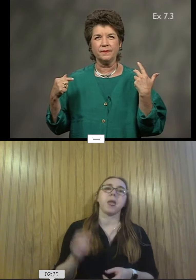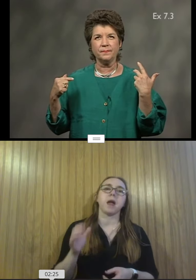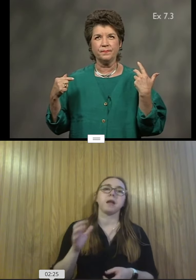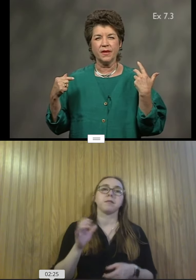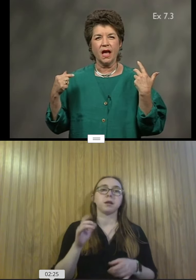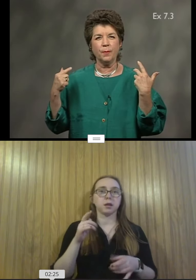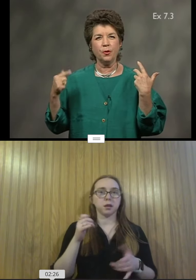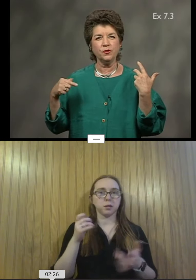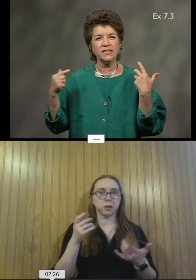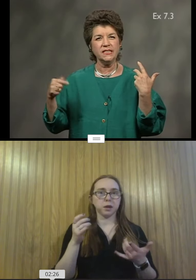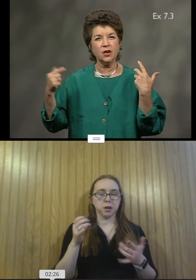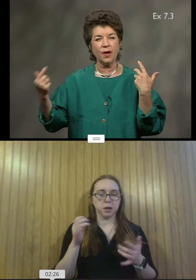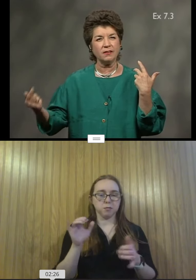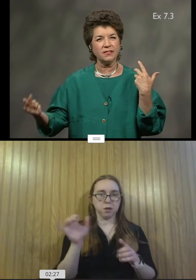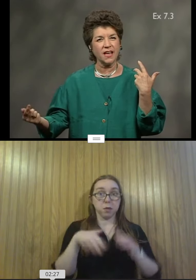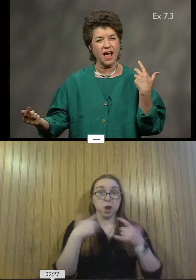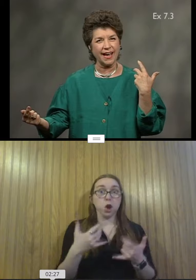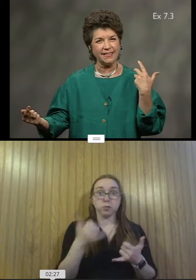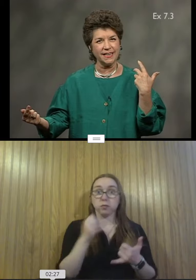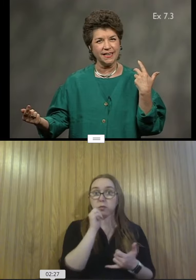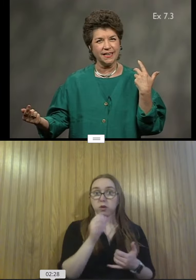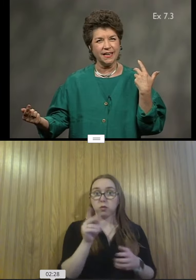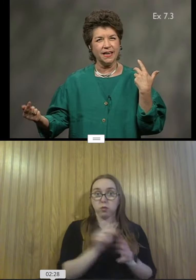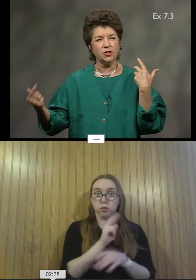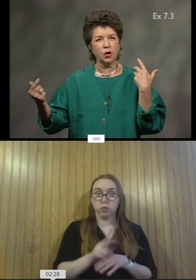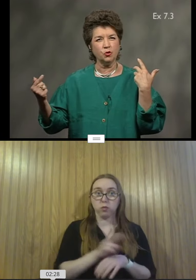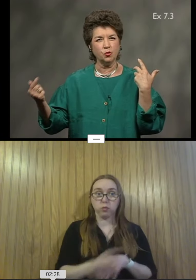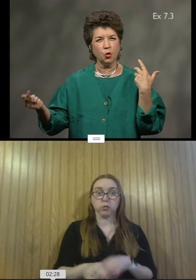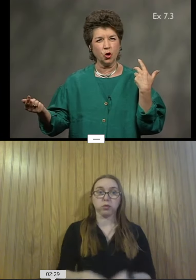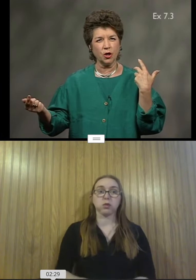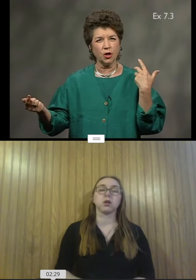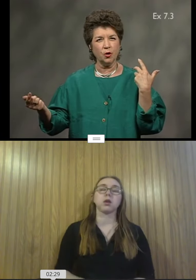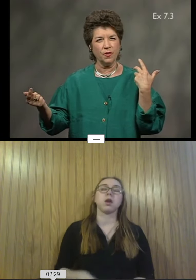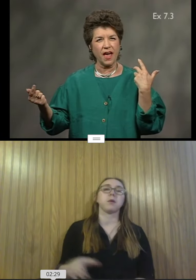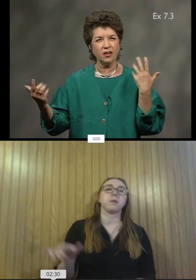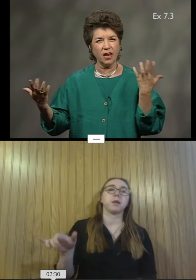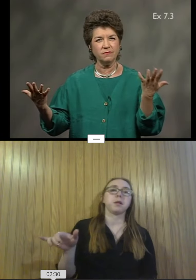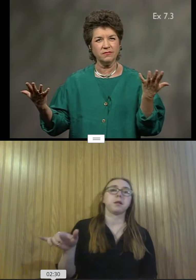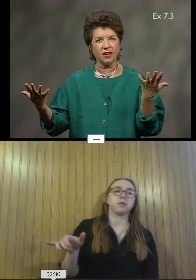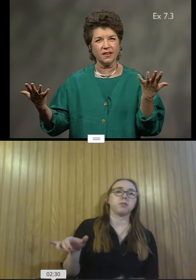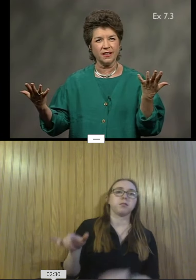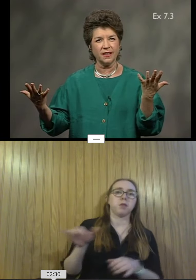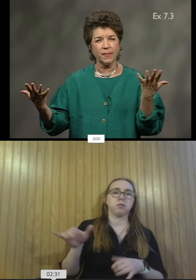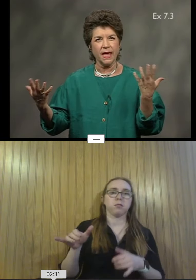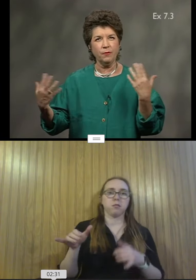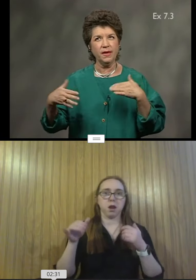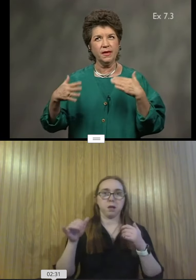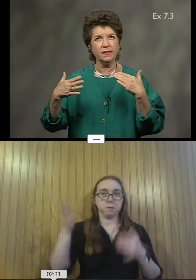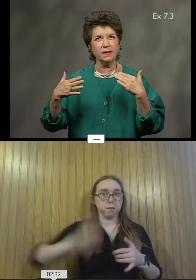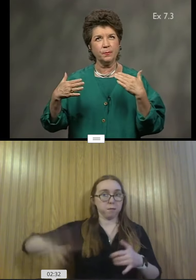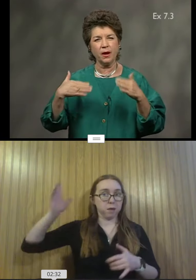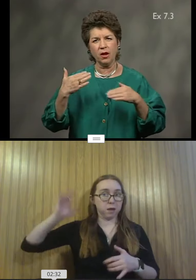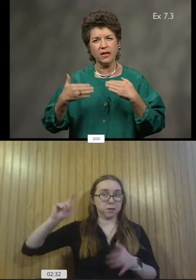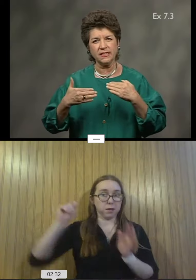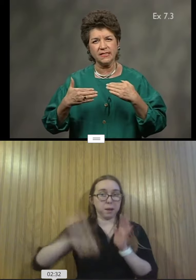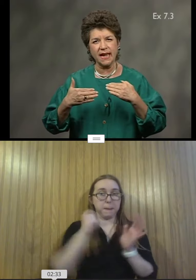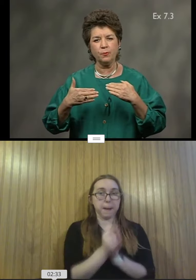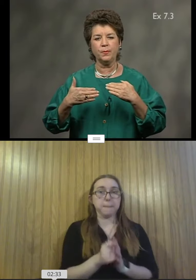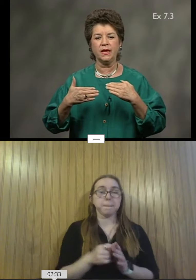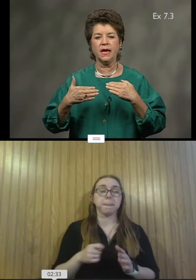about it. A person didn't go outside to go to work without gloves on. It would be, the